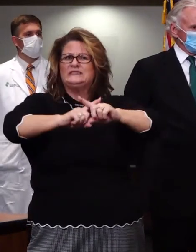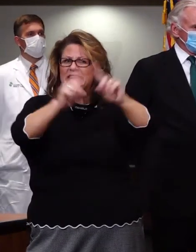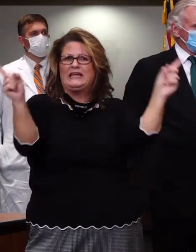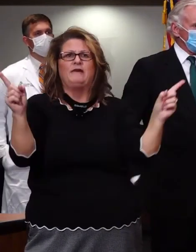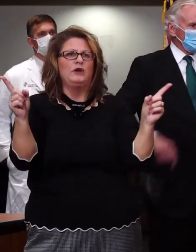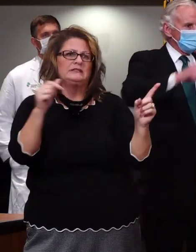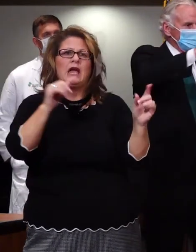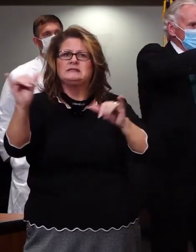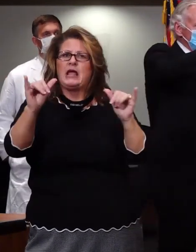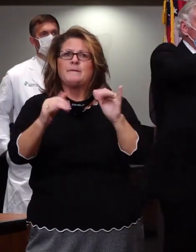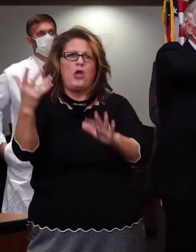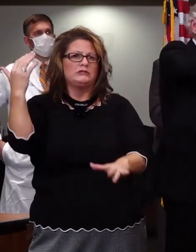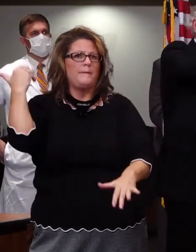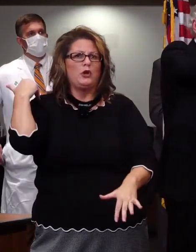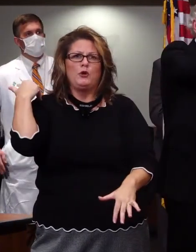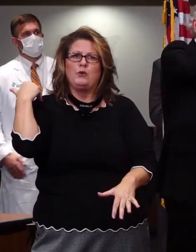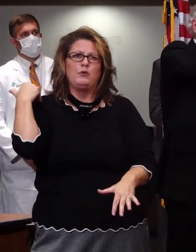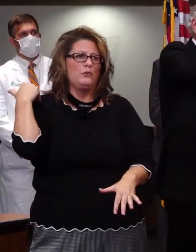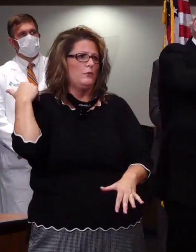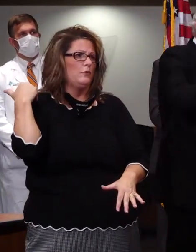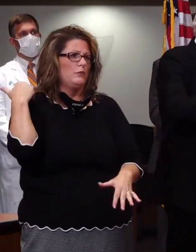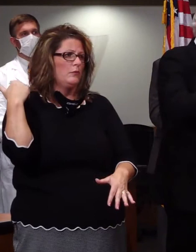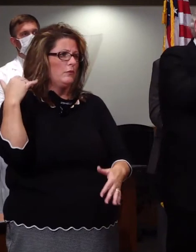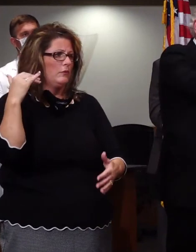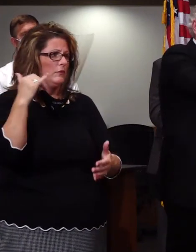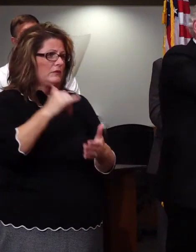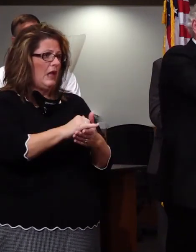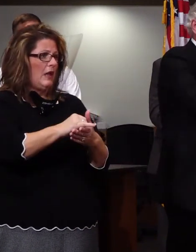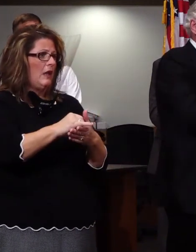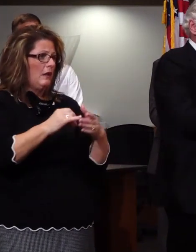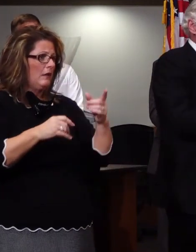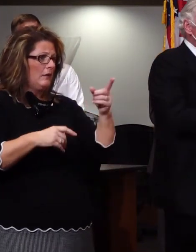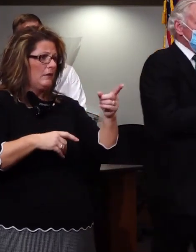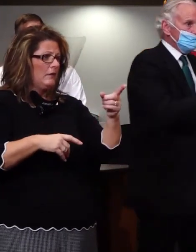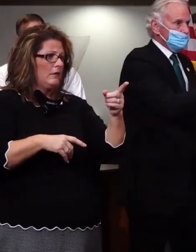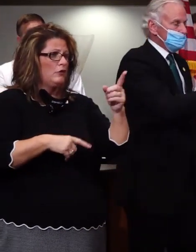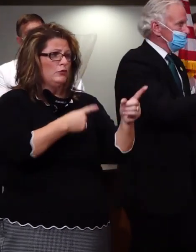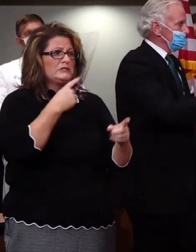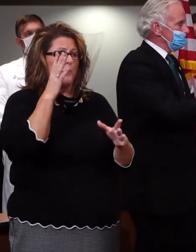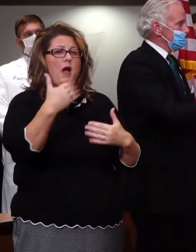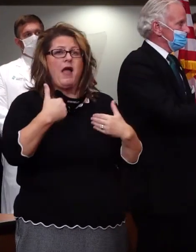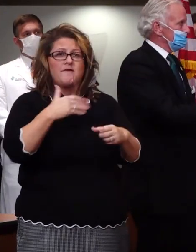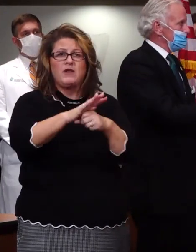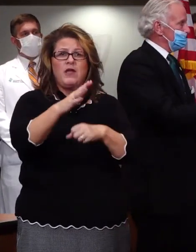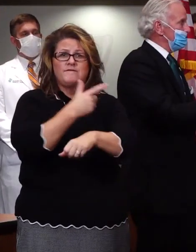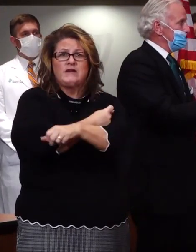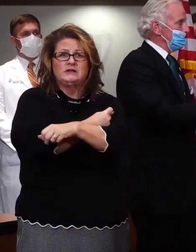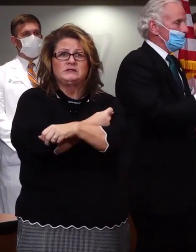again. And Governor, have you reached out? Ms. Adcox? You mentioned that there won't be enough vaccine even